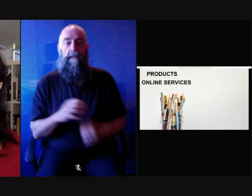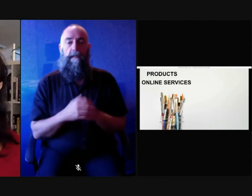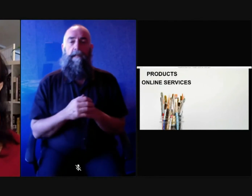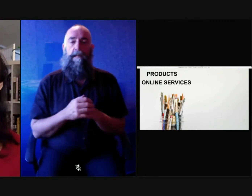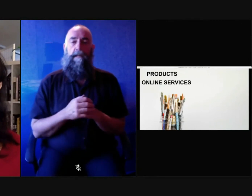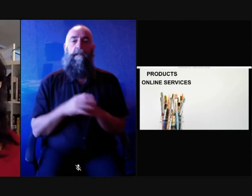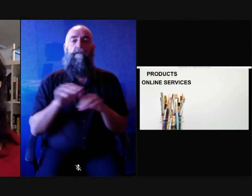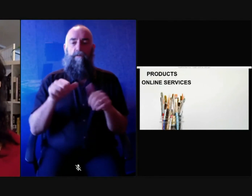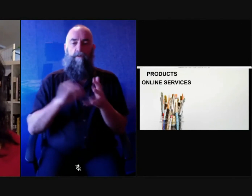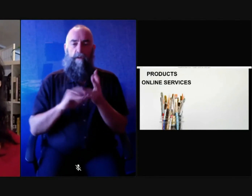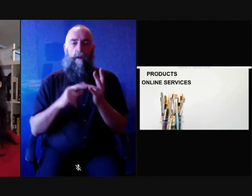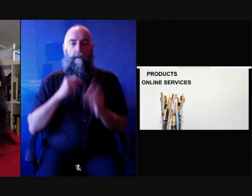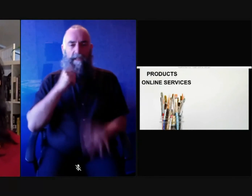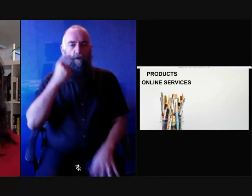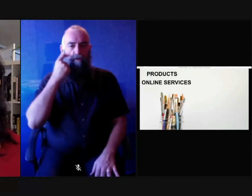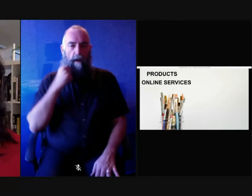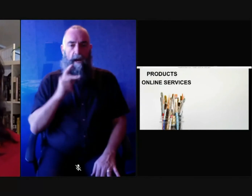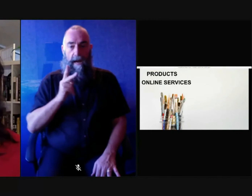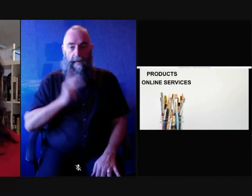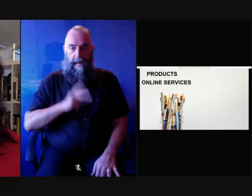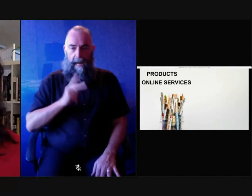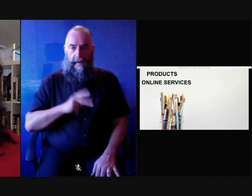get her back again, shall we?